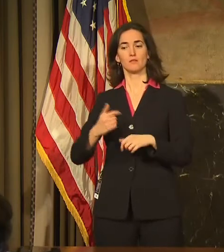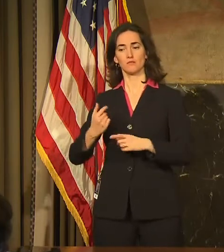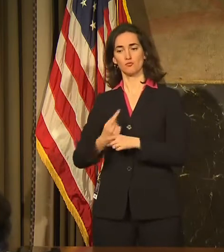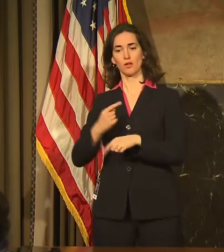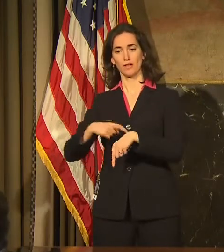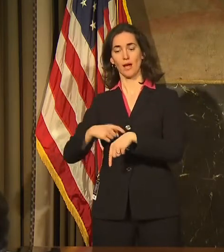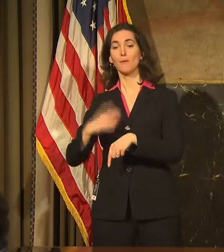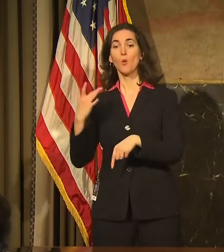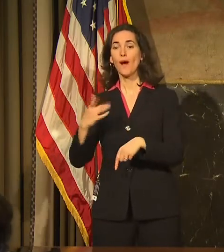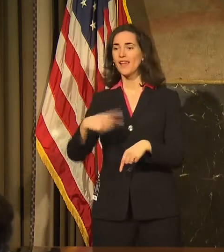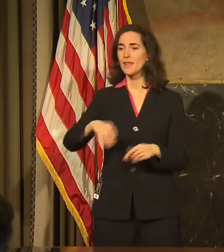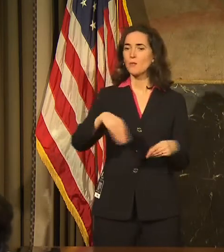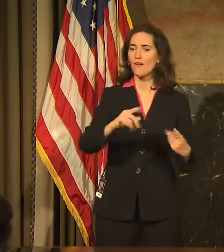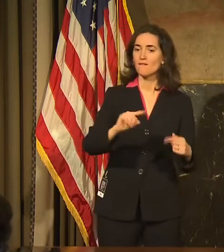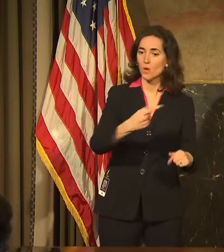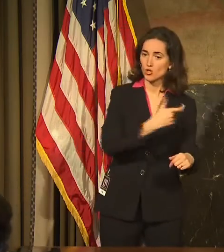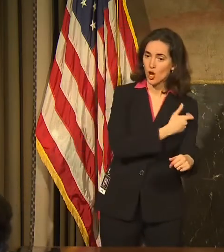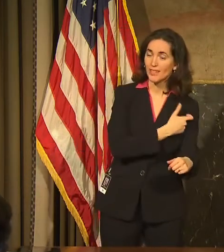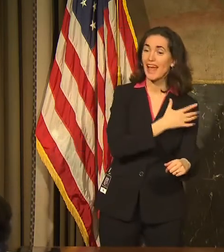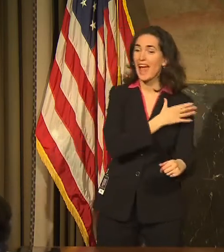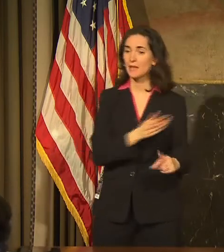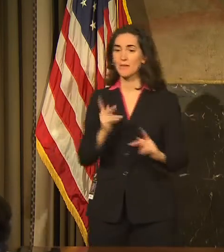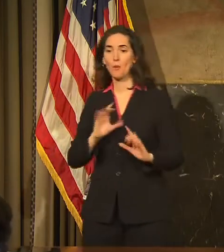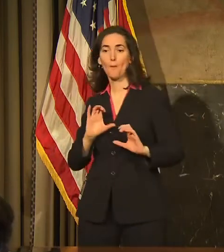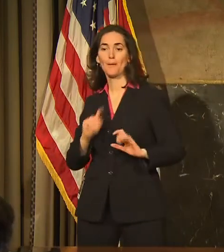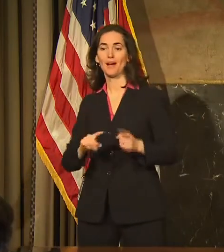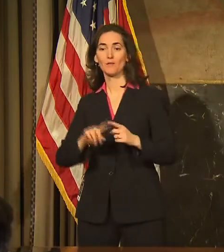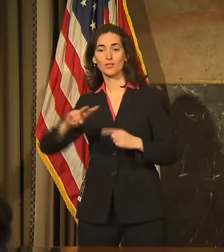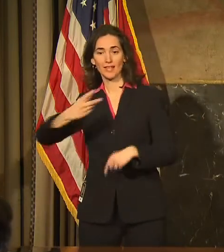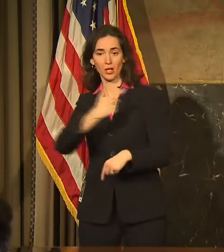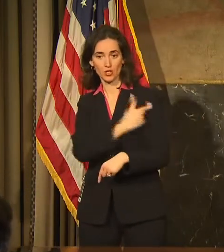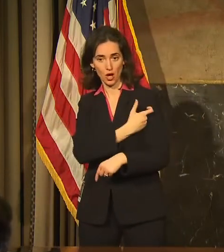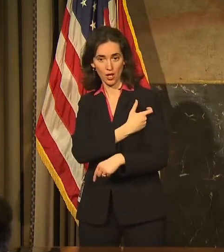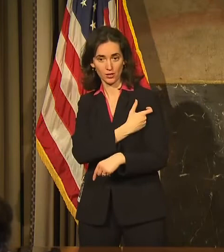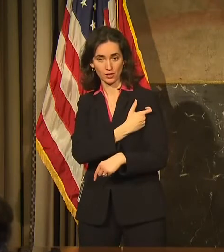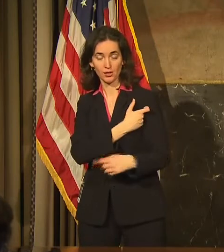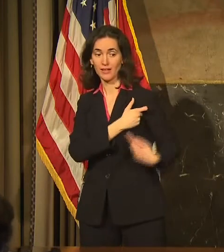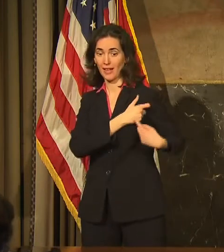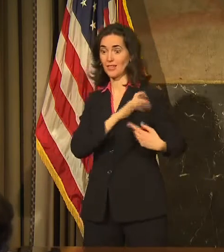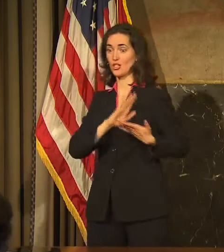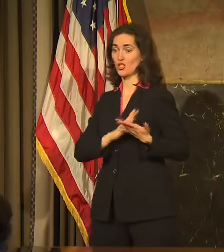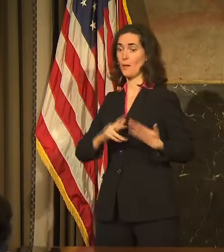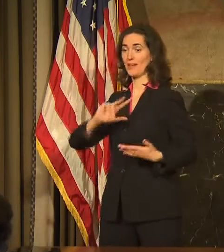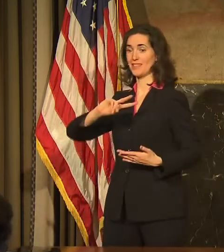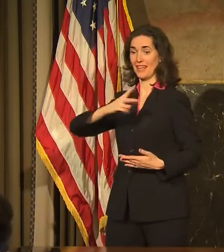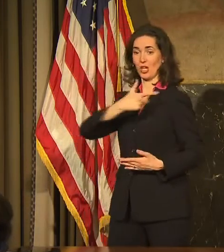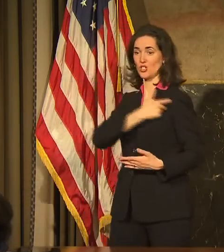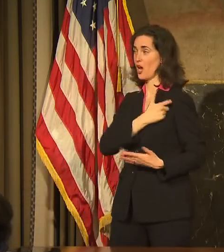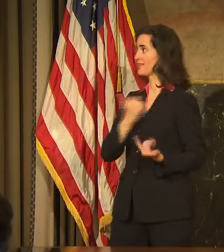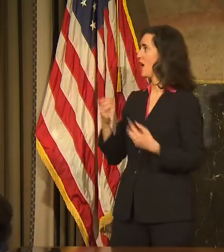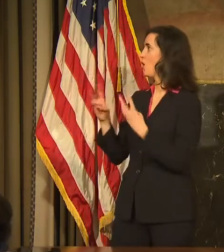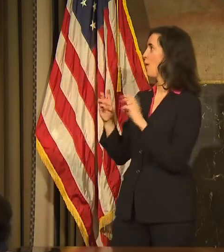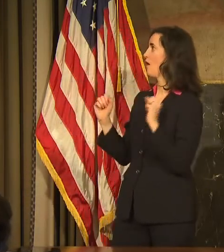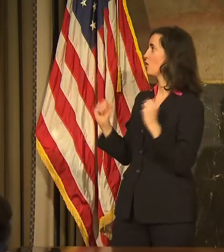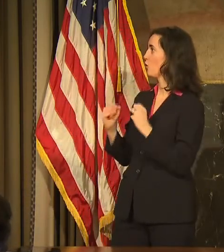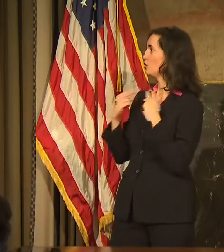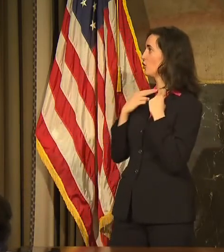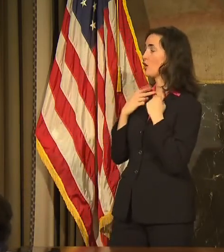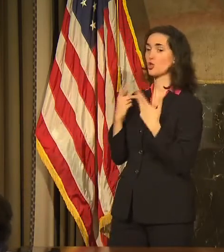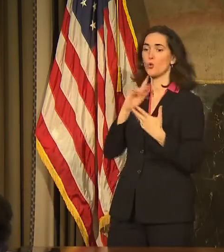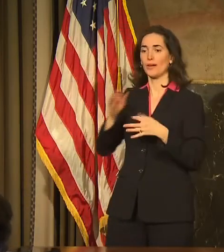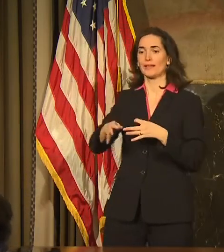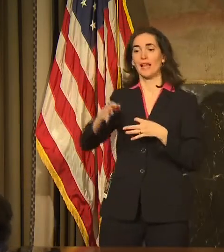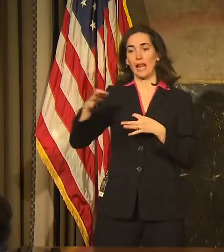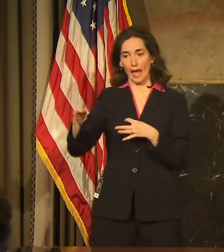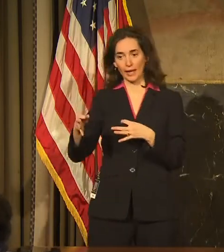also doing second doses with that as well, and some delayed second doses on top of that. So I would expect a week or two, but I think